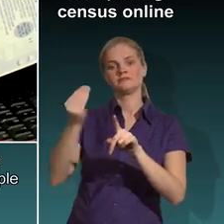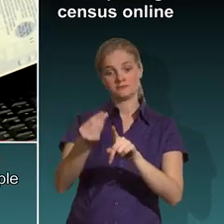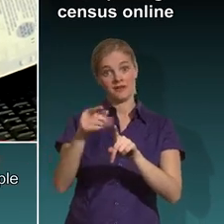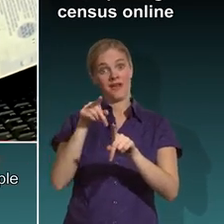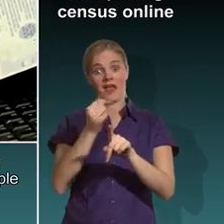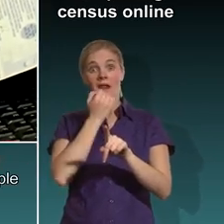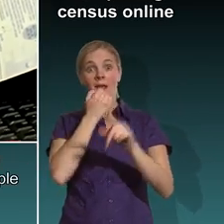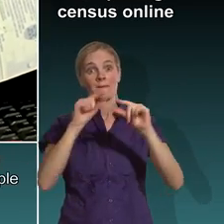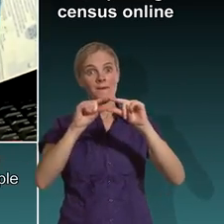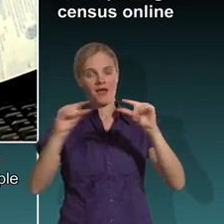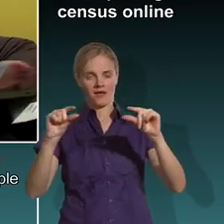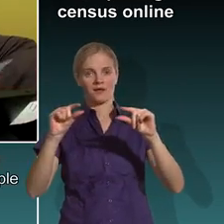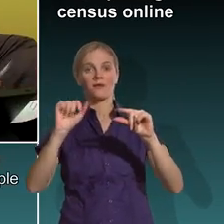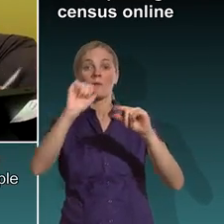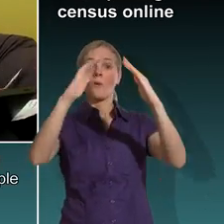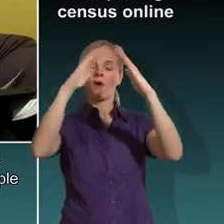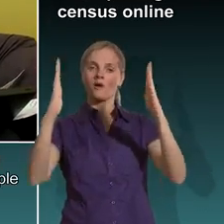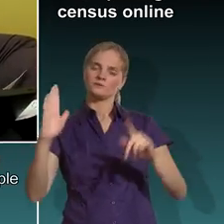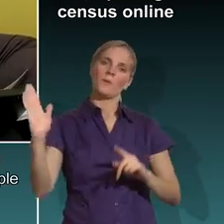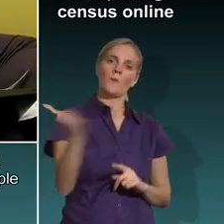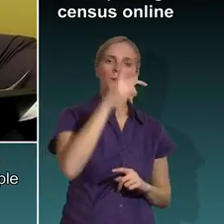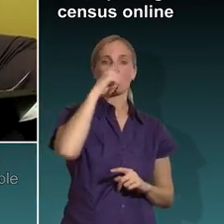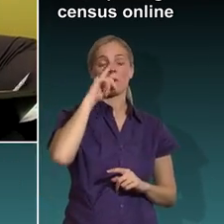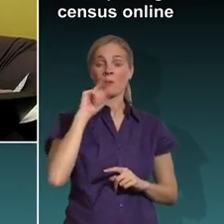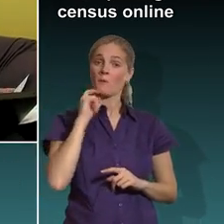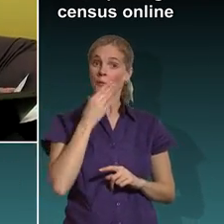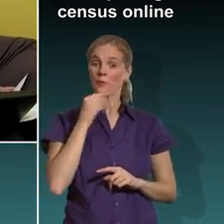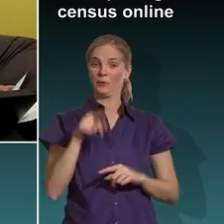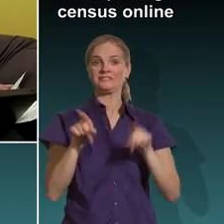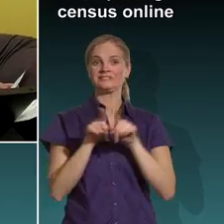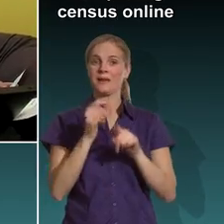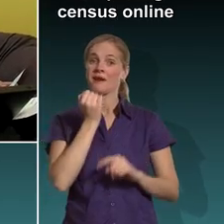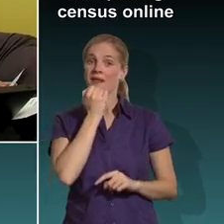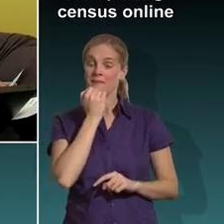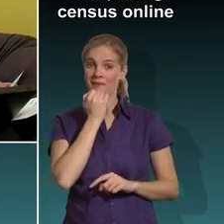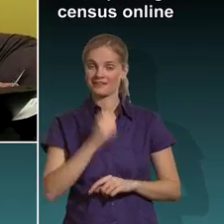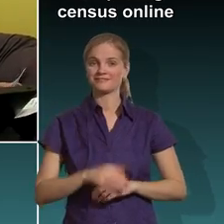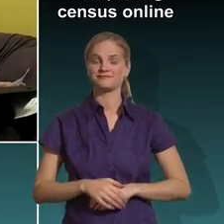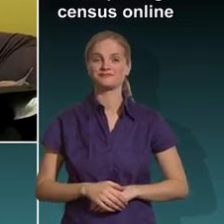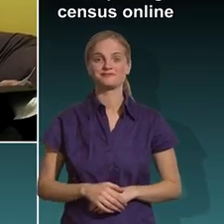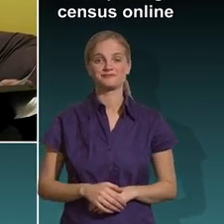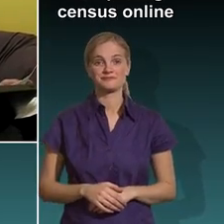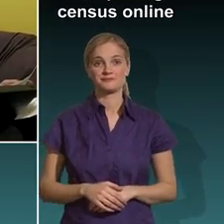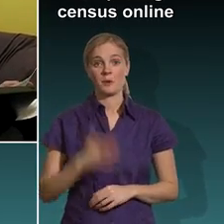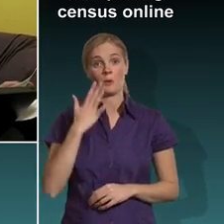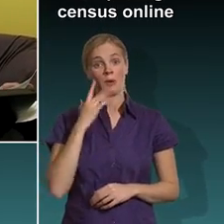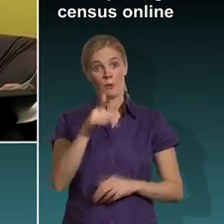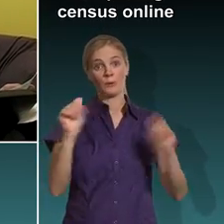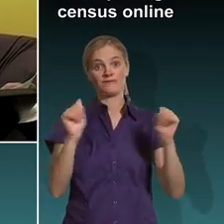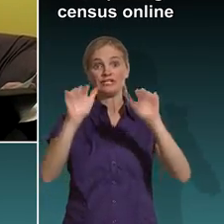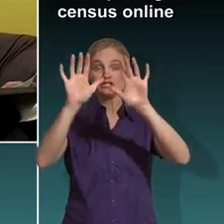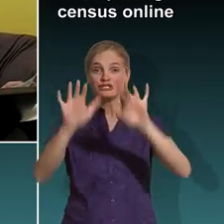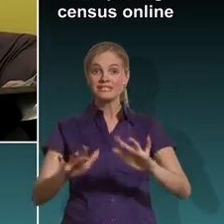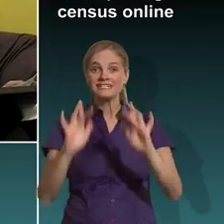The internet access code will be used by all the people in your home, logging on to the internet. Once you have completed